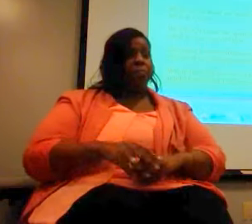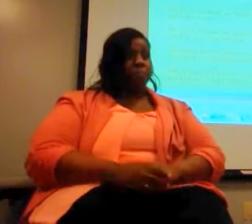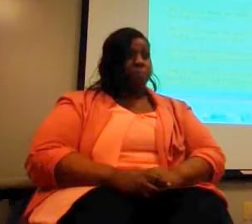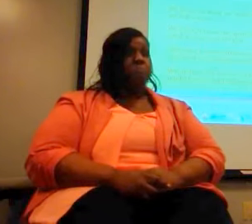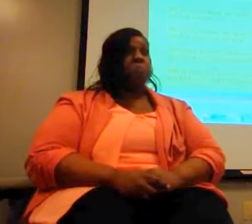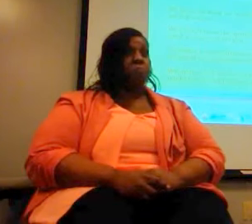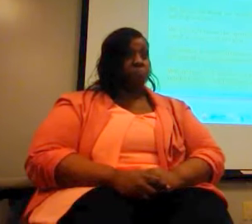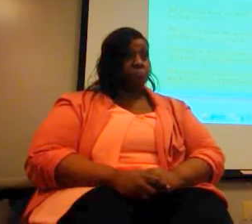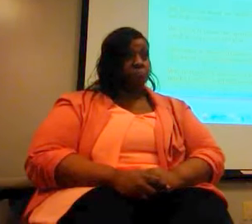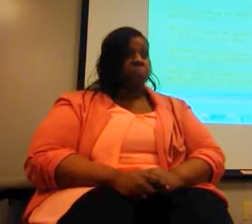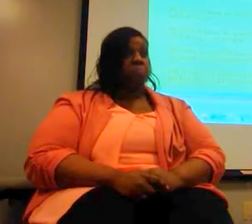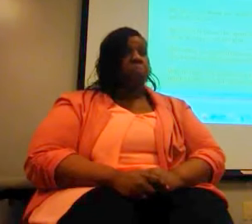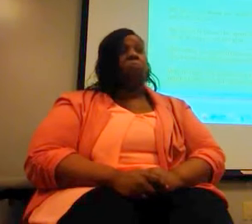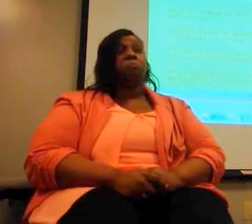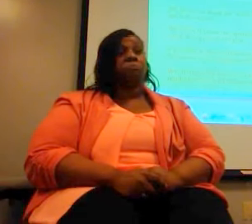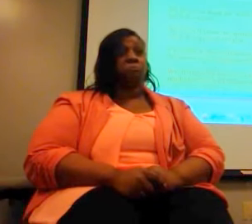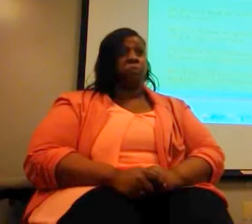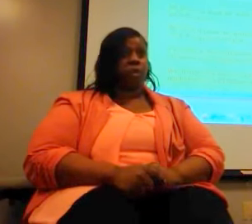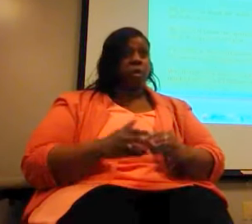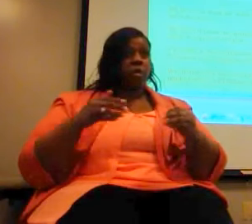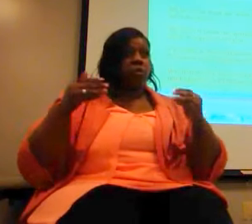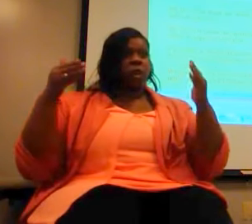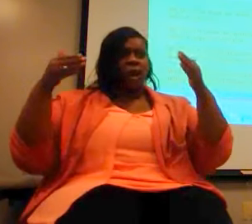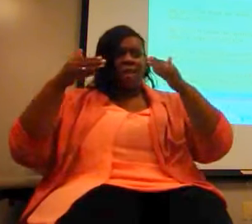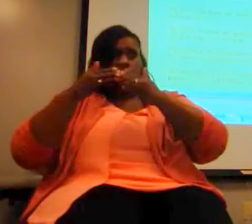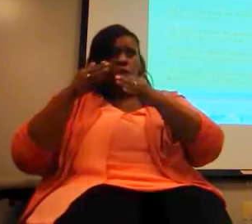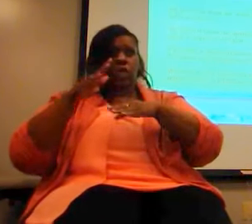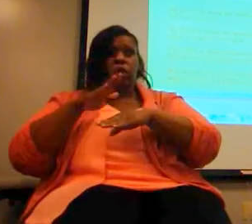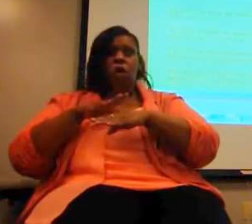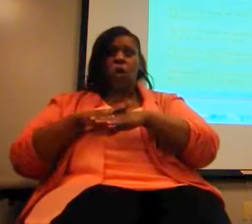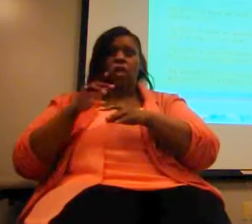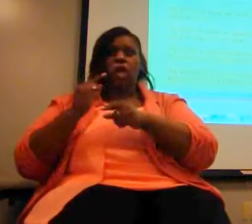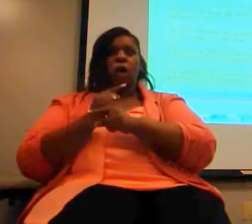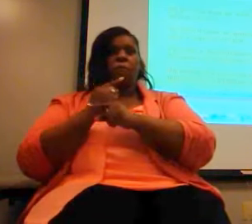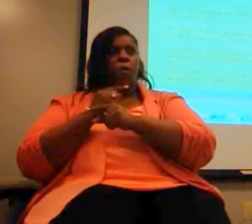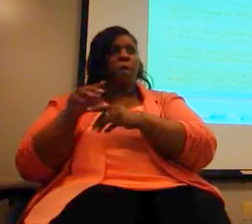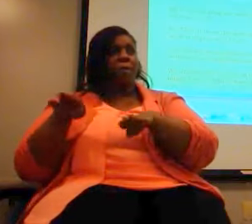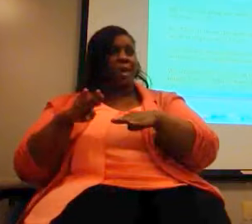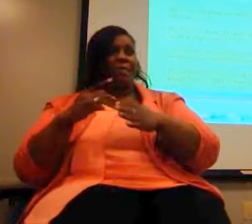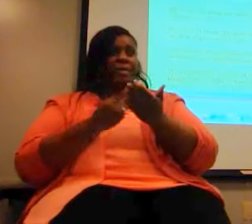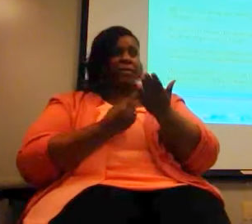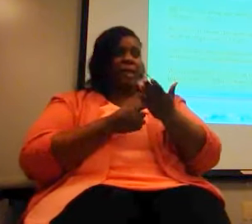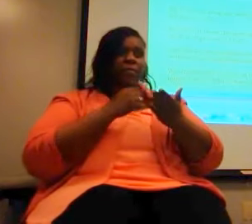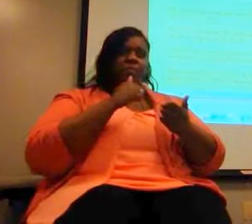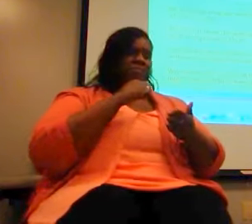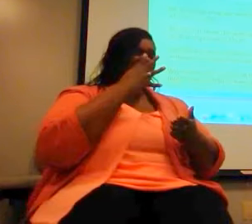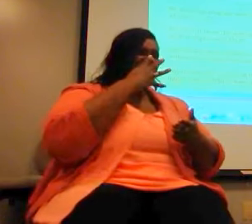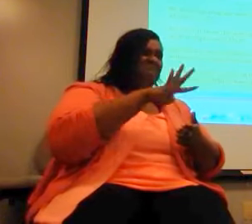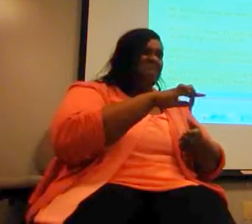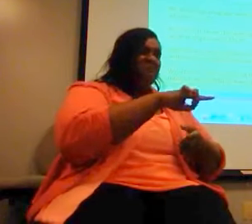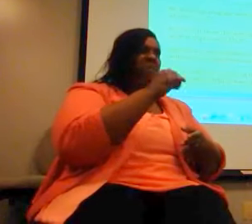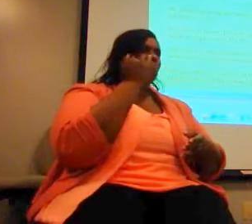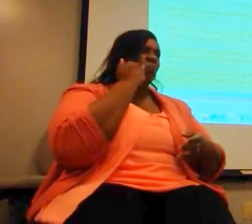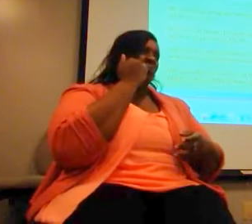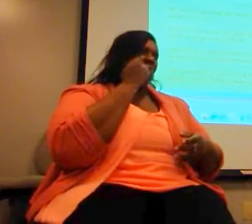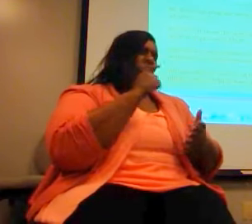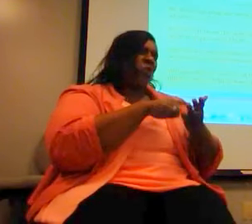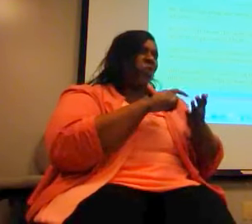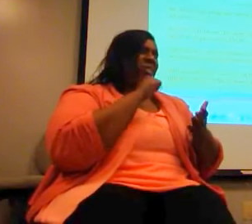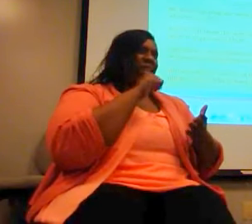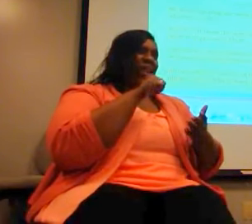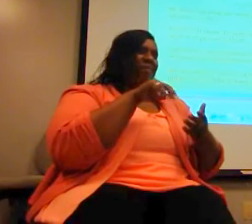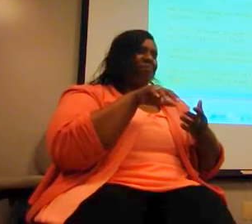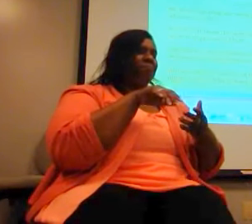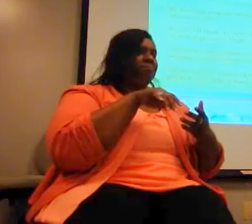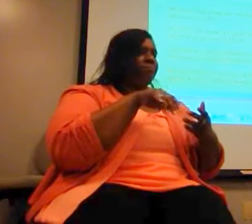given attention for the appropriate behavior, but not the inappropriate behavior. And sometimes it's hard to do that little bit of a paradigm shift and